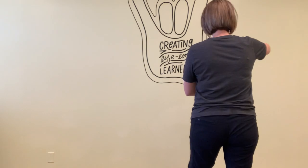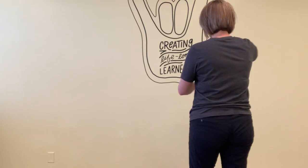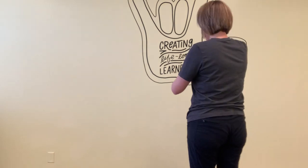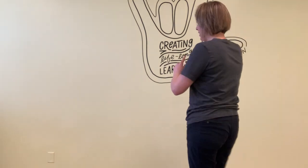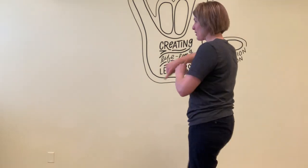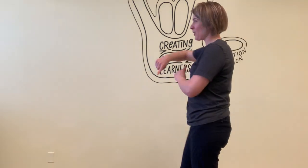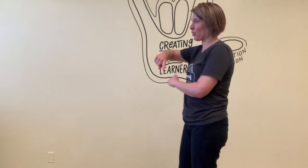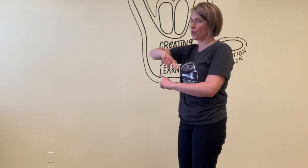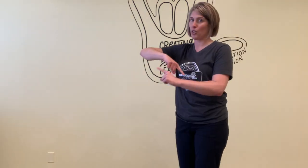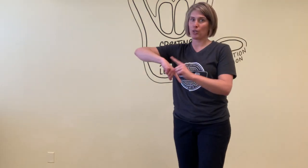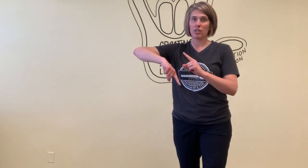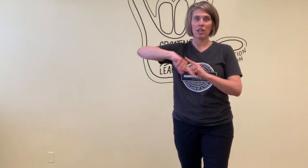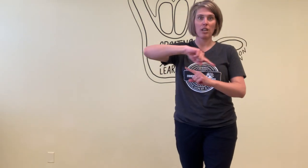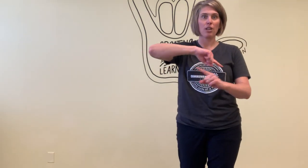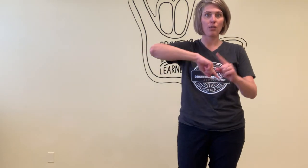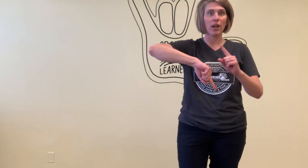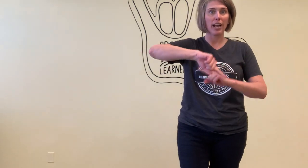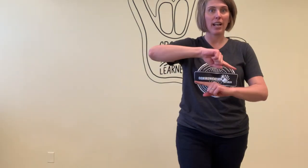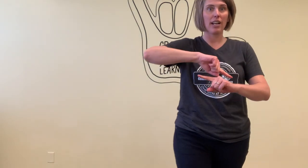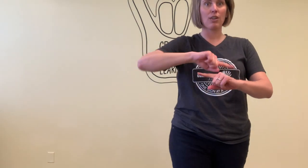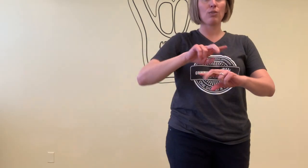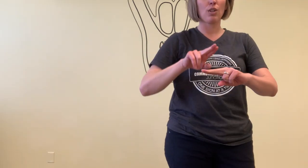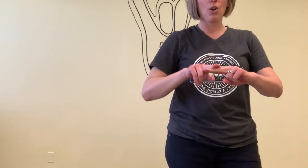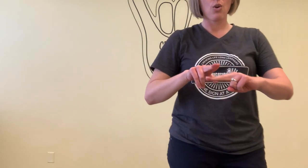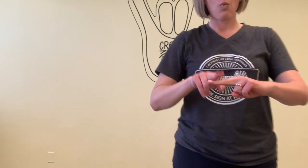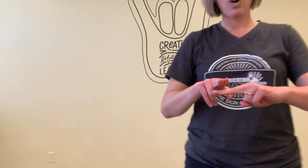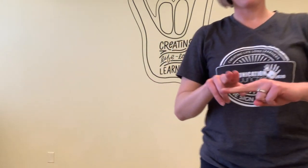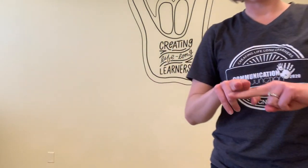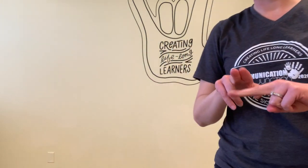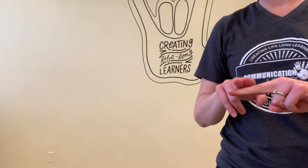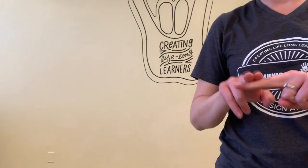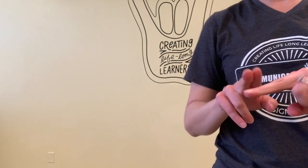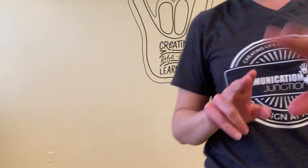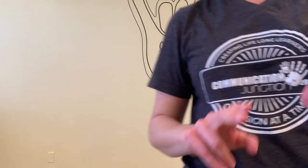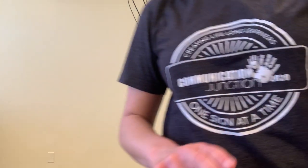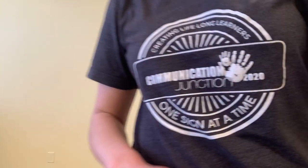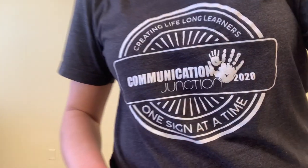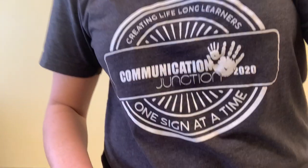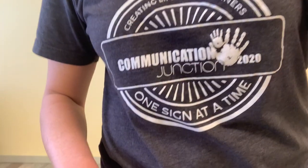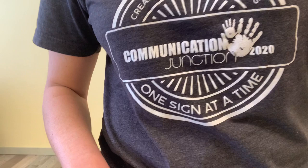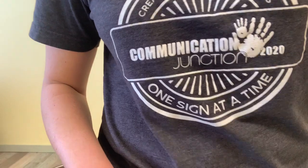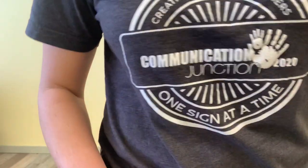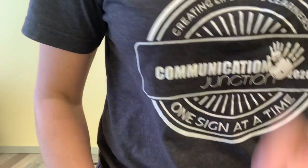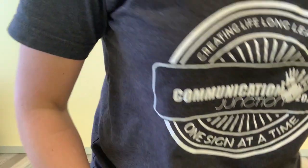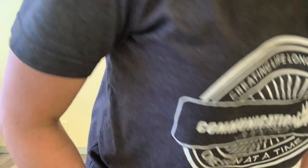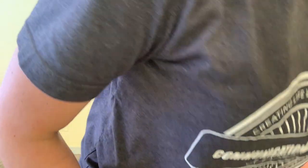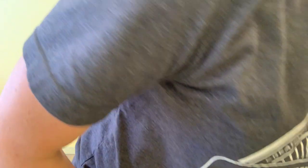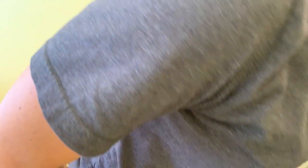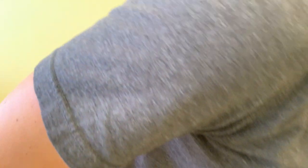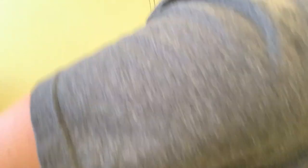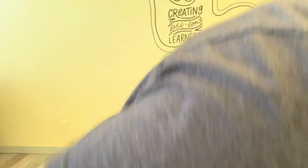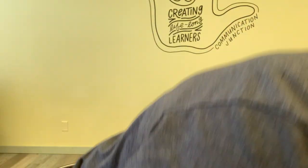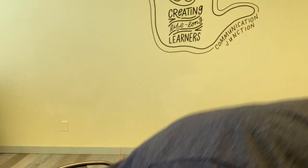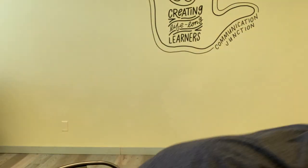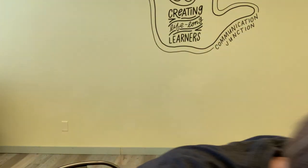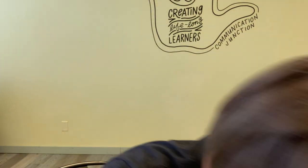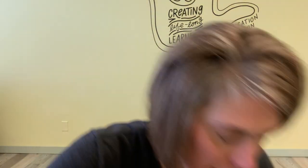body turns around. One little bottom sits on